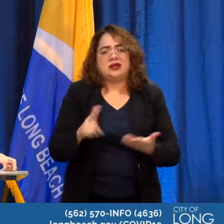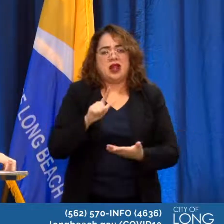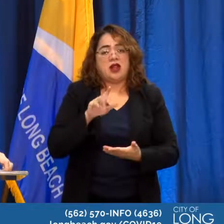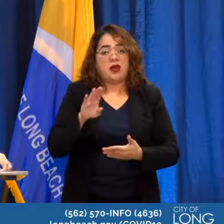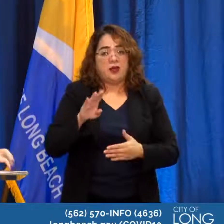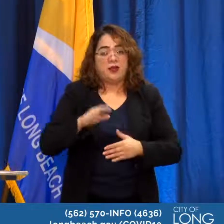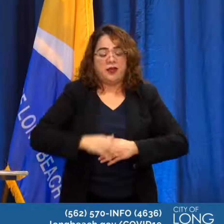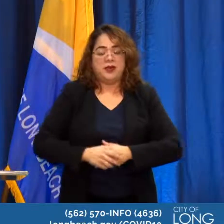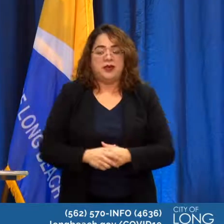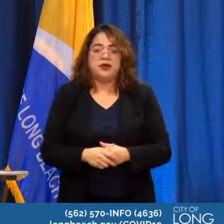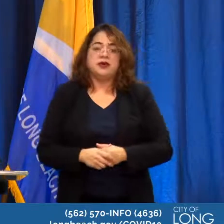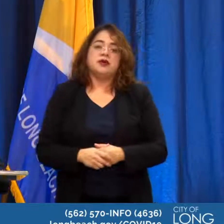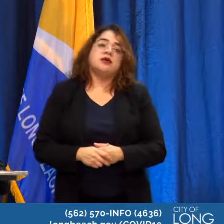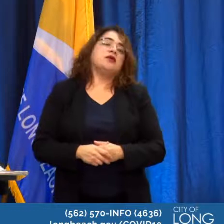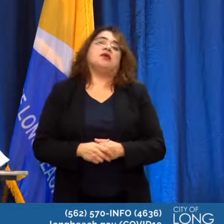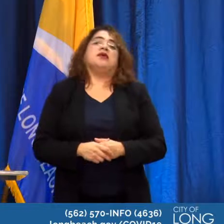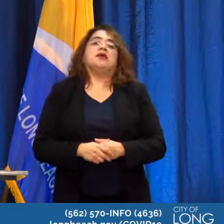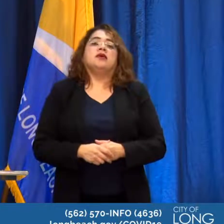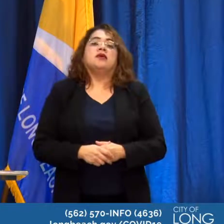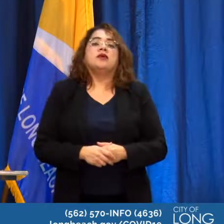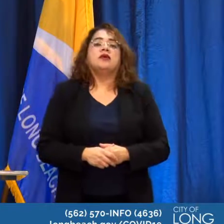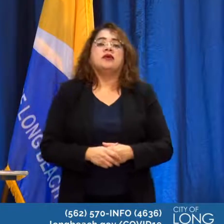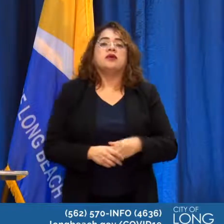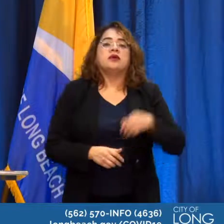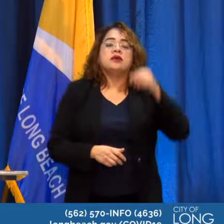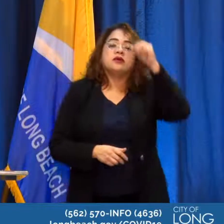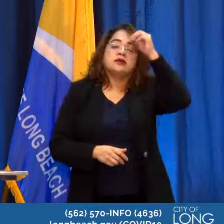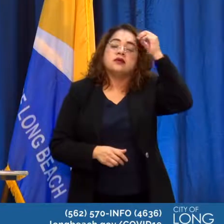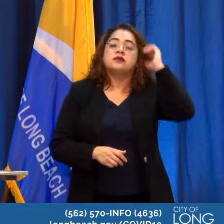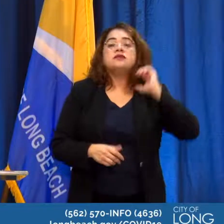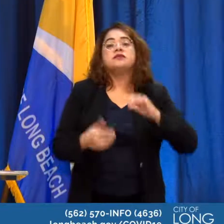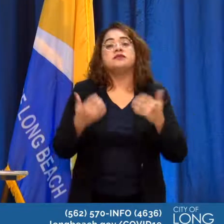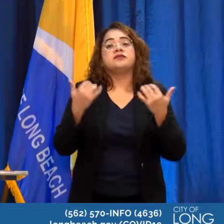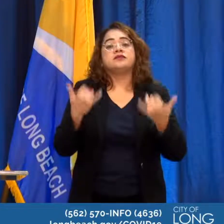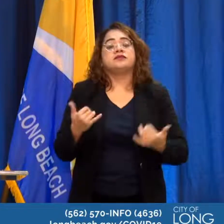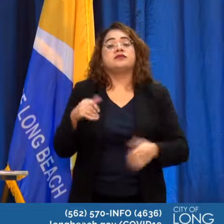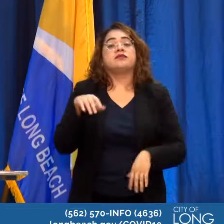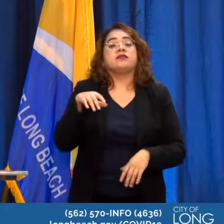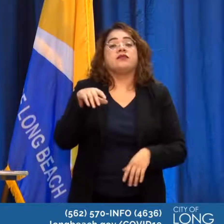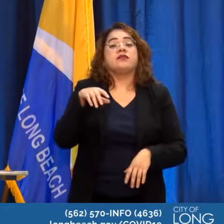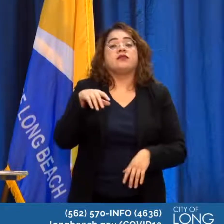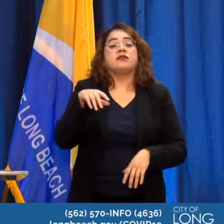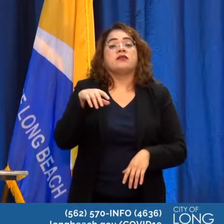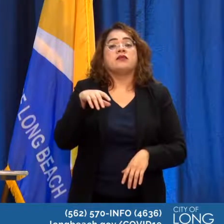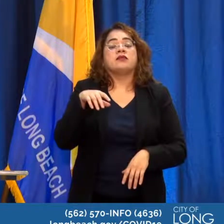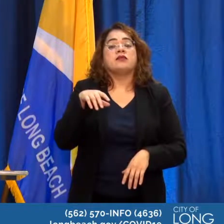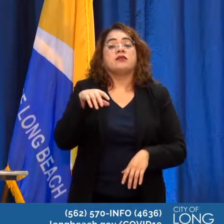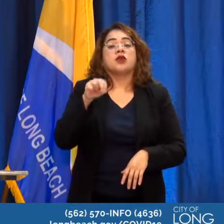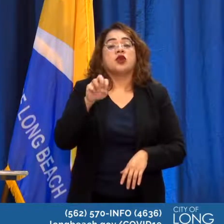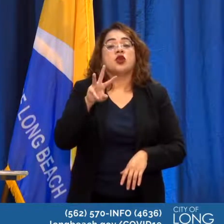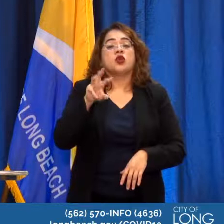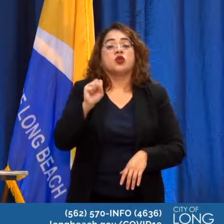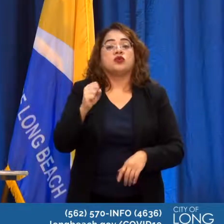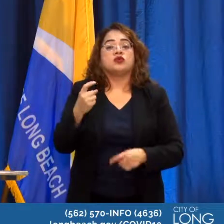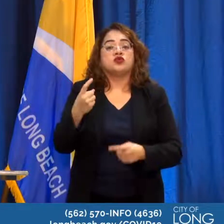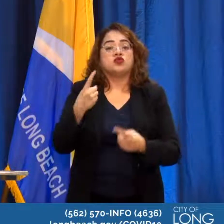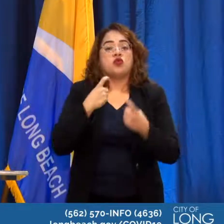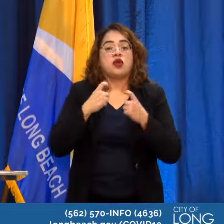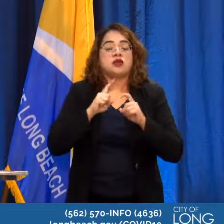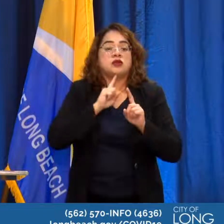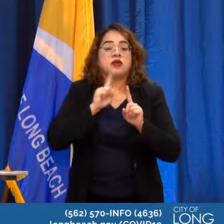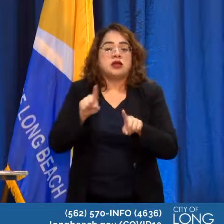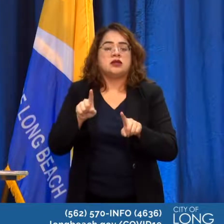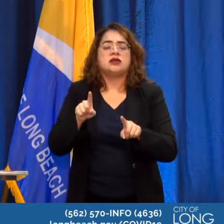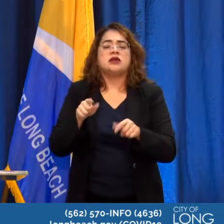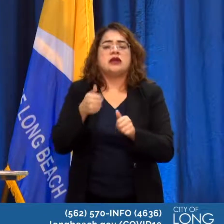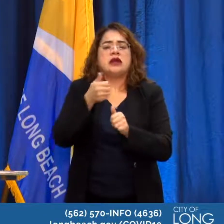Thank you, Kelly. We will now take questions from the media. There will be time for 1 question each. If media has additional questions, they can contact the Long